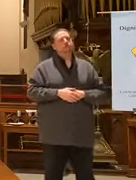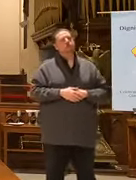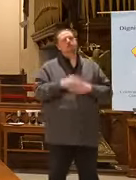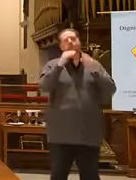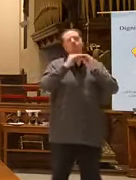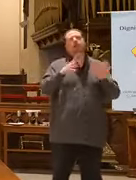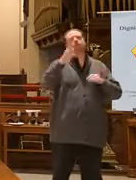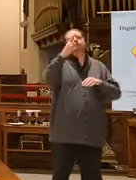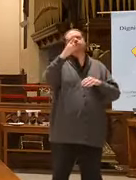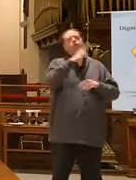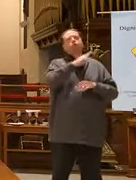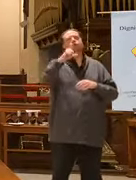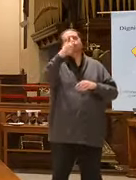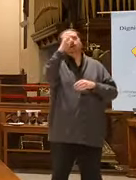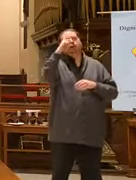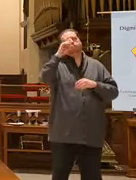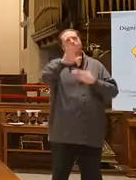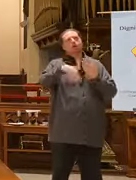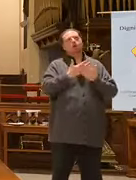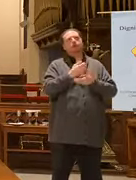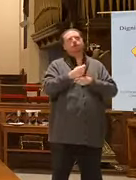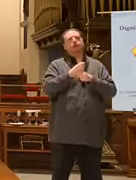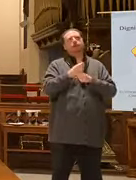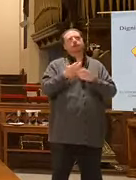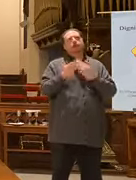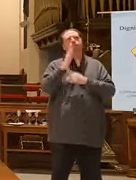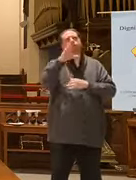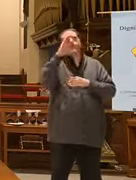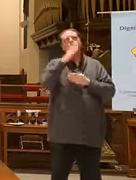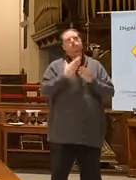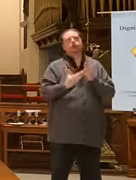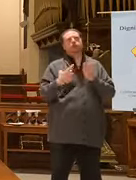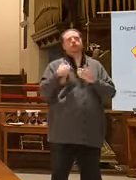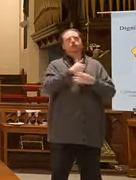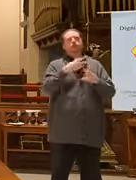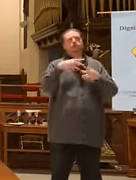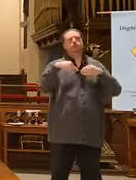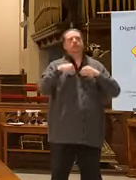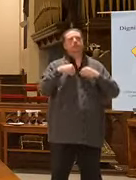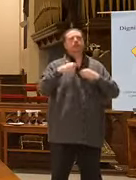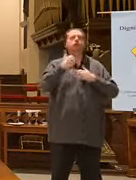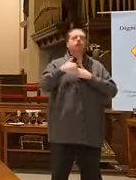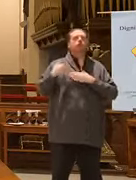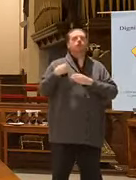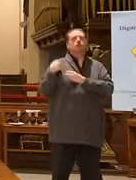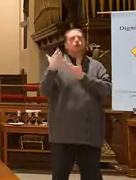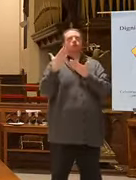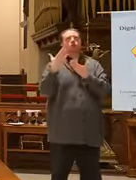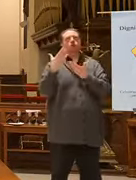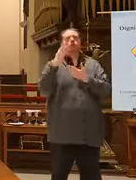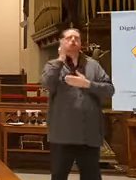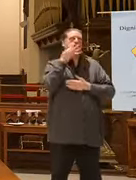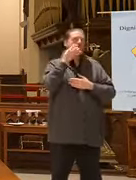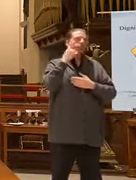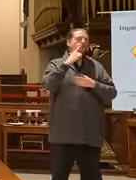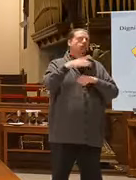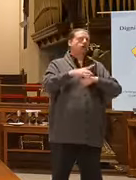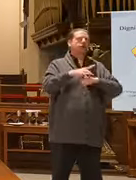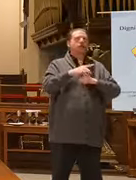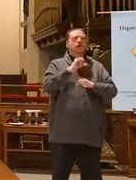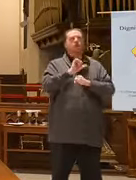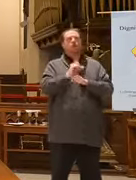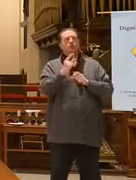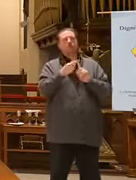Blessed are you, Lord God of all creation, for through your goodness we have received the bread we offer, fruit of the earth and work of